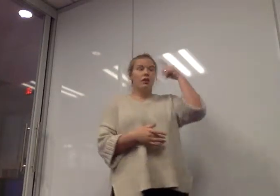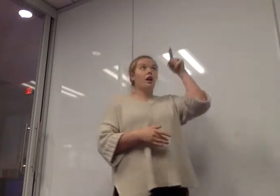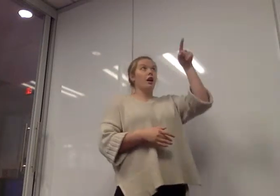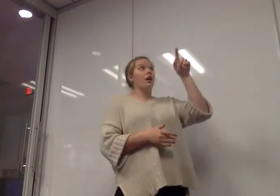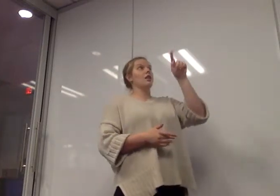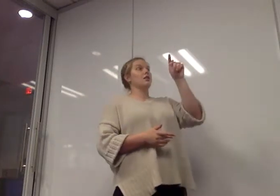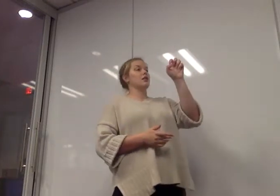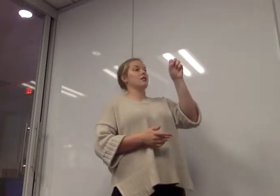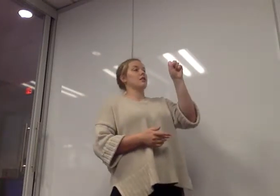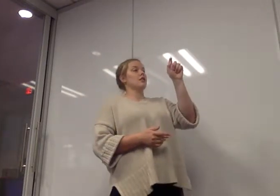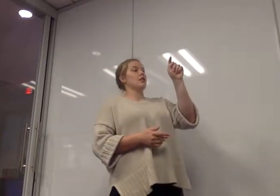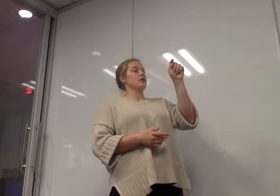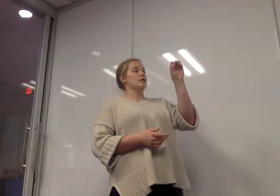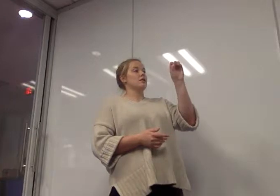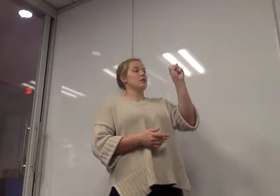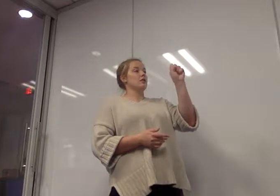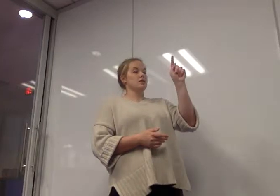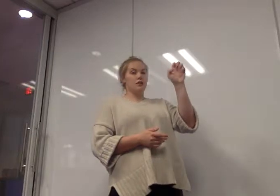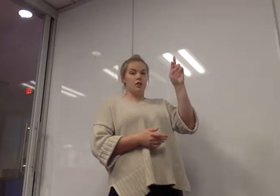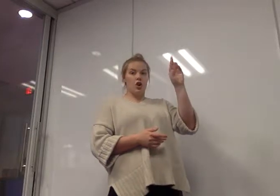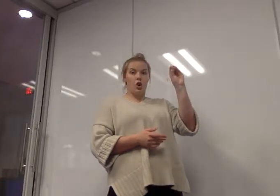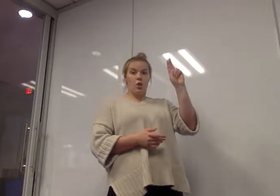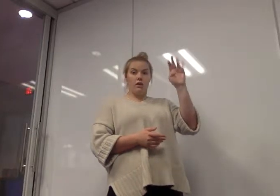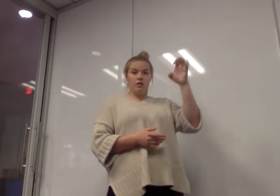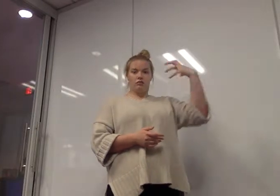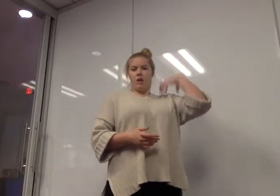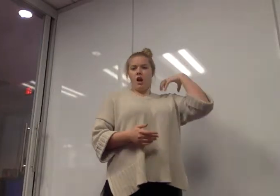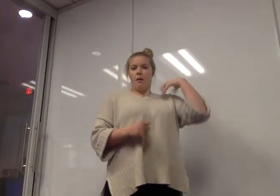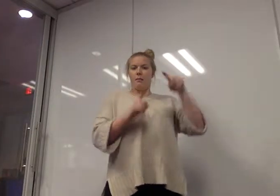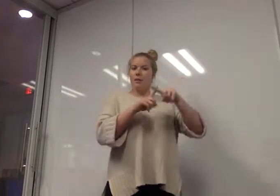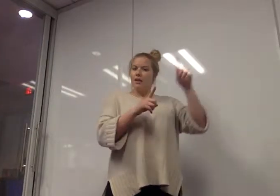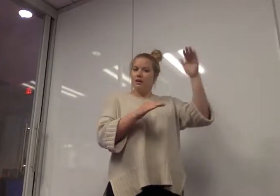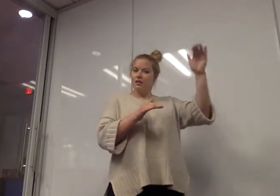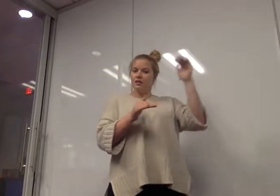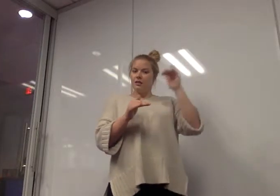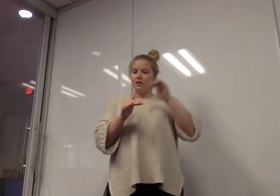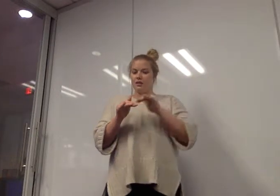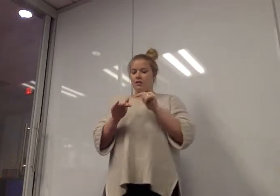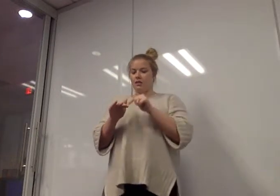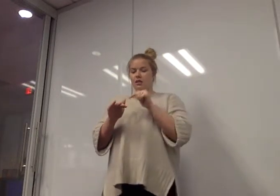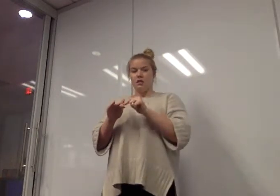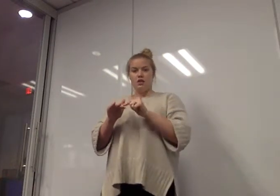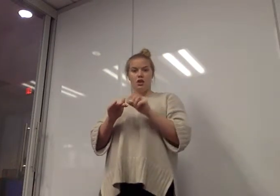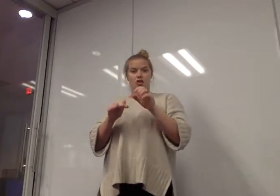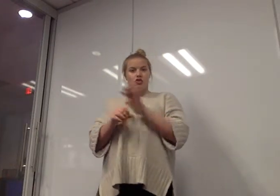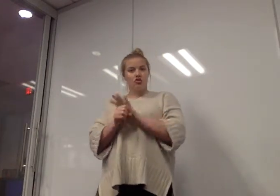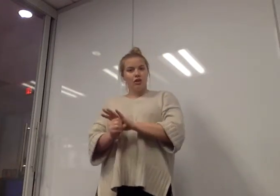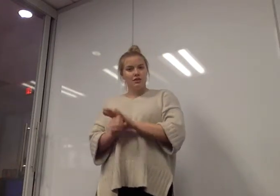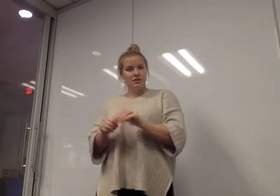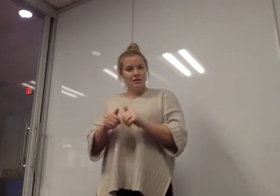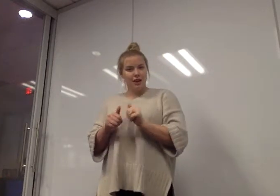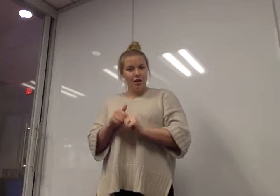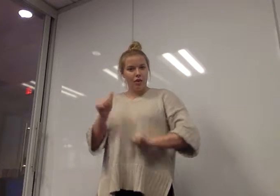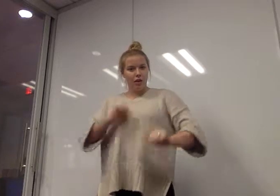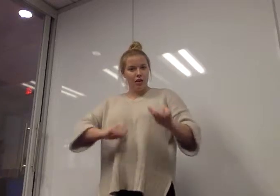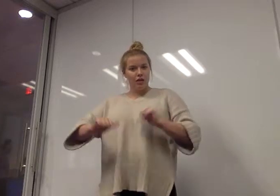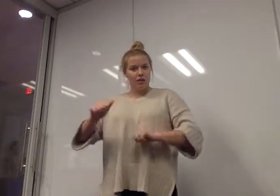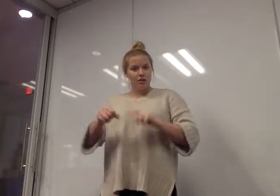because that was about dominance. But really, power is also about how you react to stress. So do you want the high-power leader